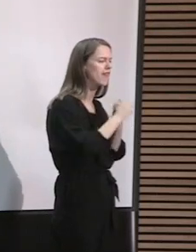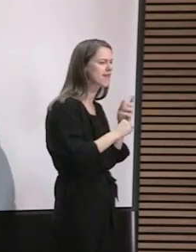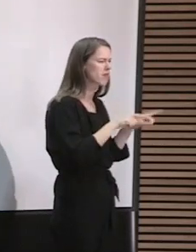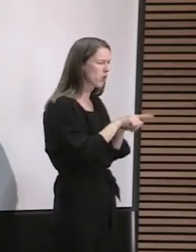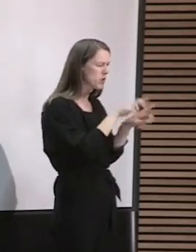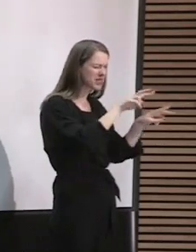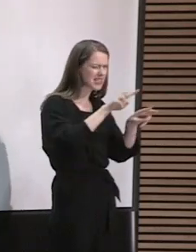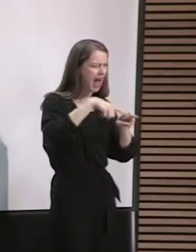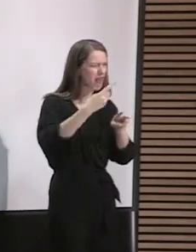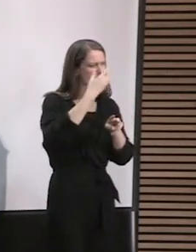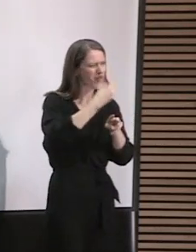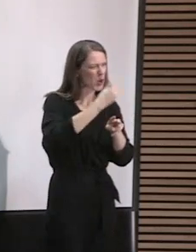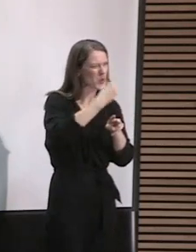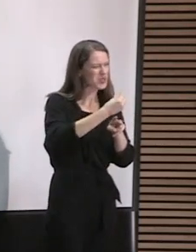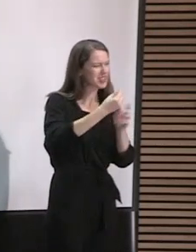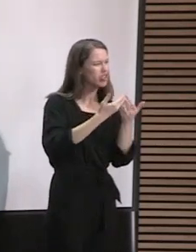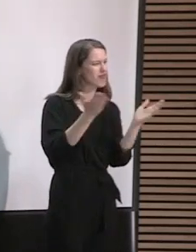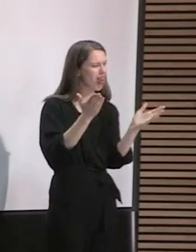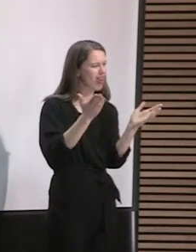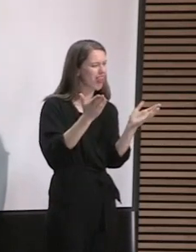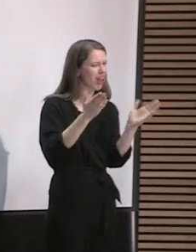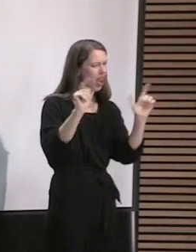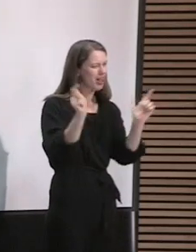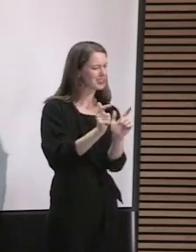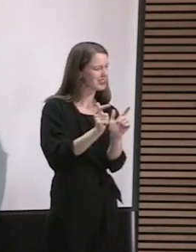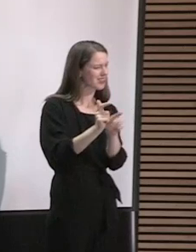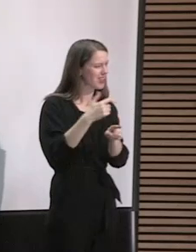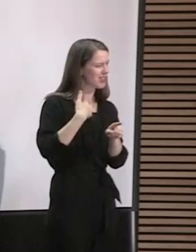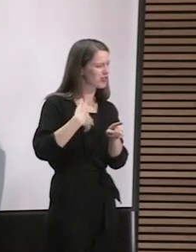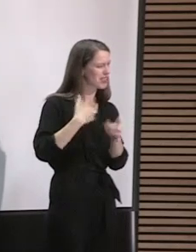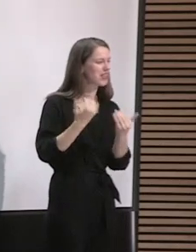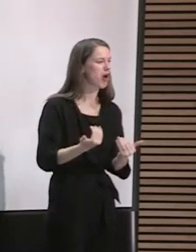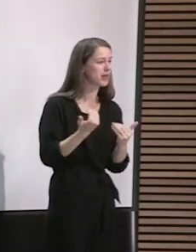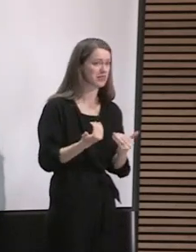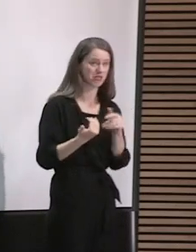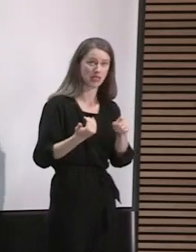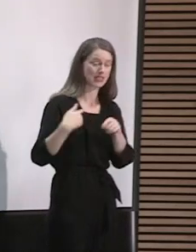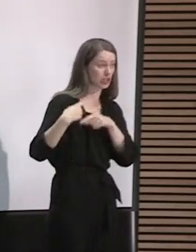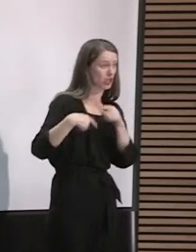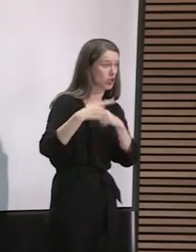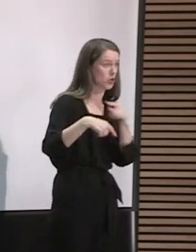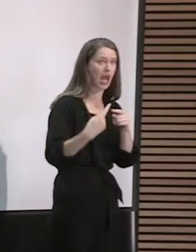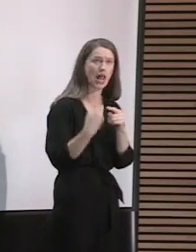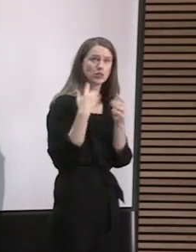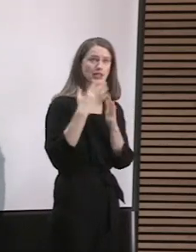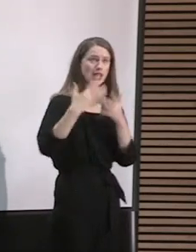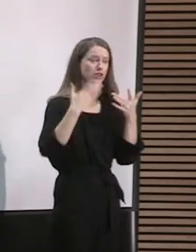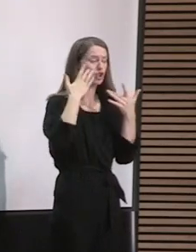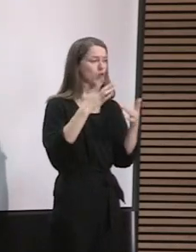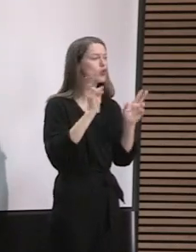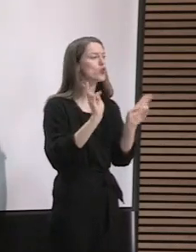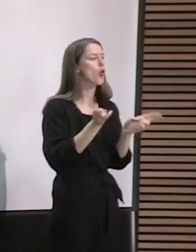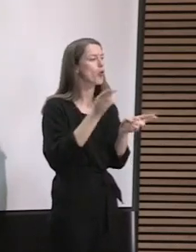influenza-like illness, so symptomatic respiratory conditions through winter, and that continues actually, even in last week's data it shows